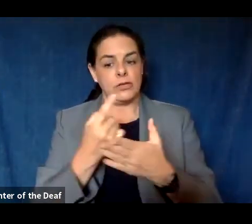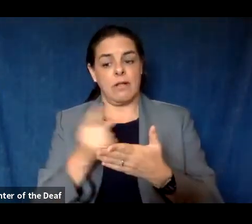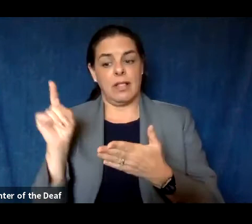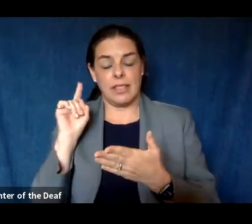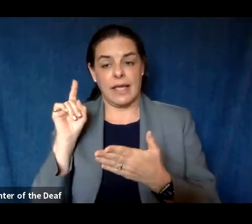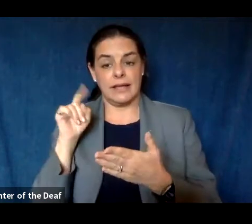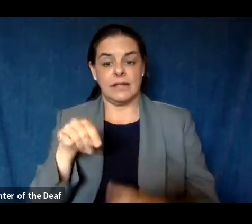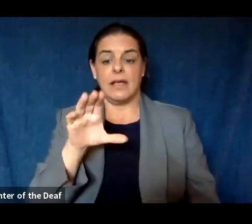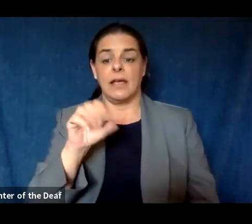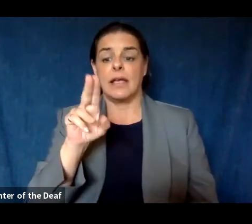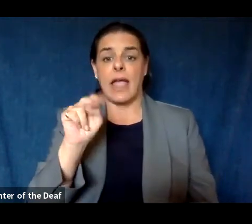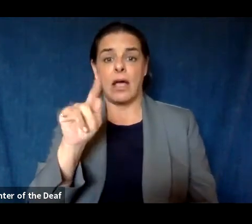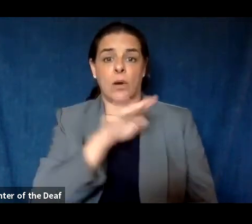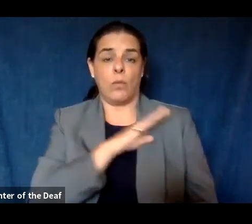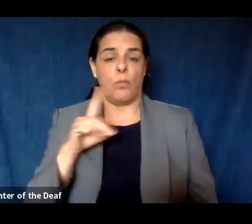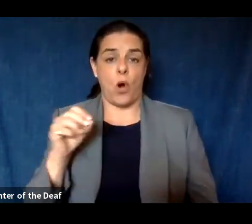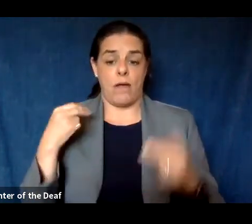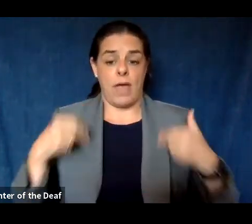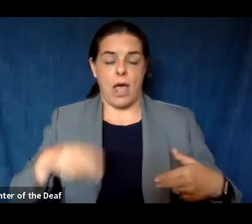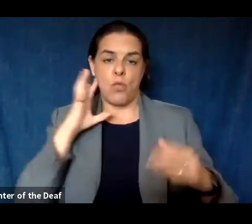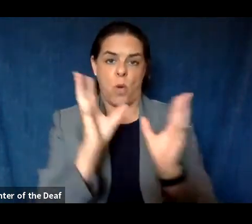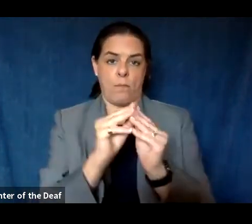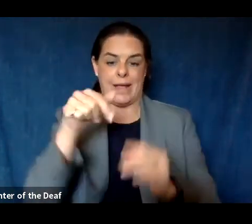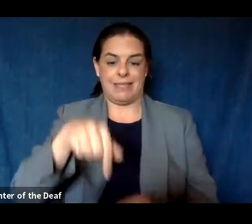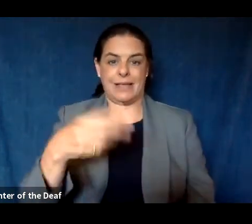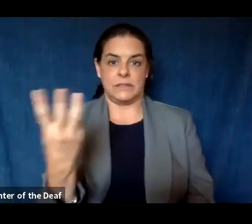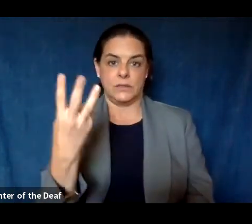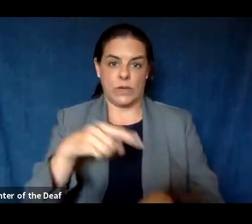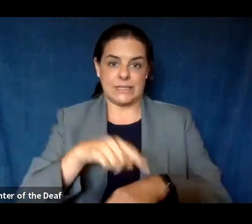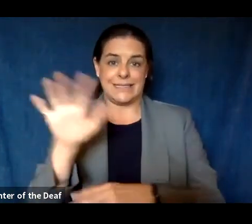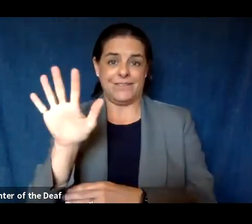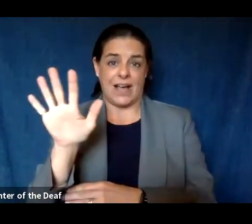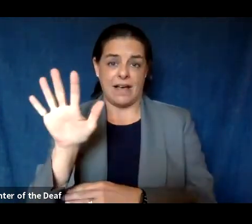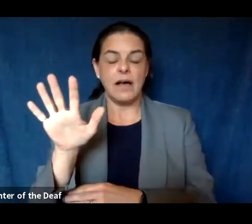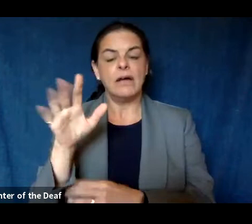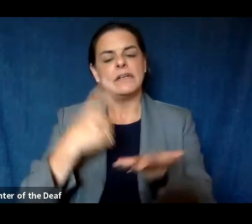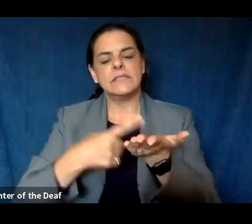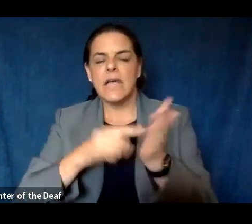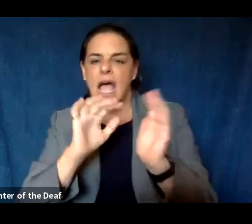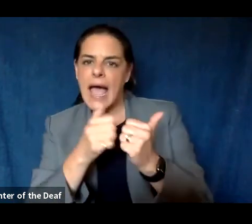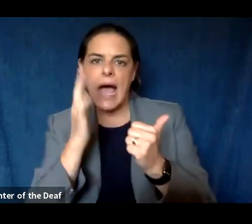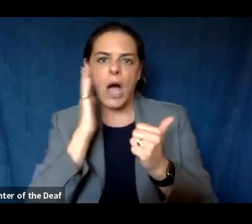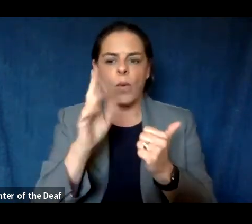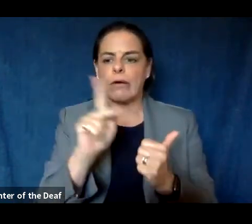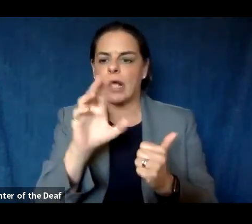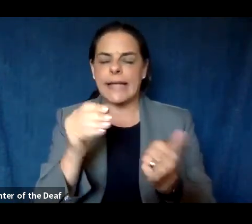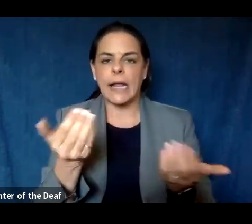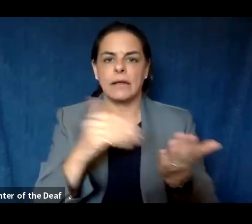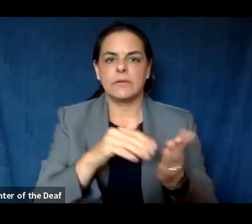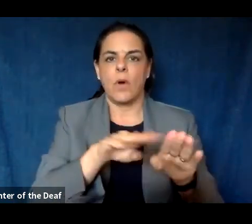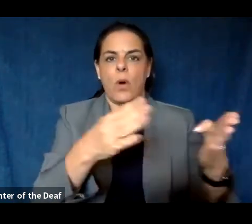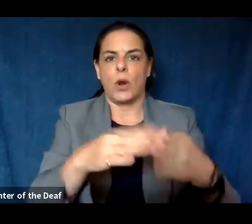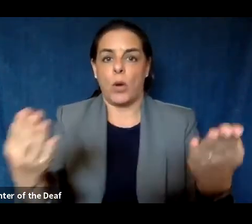Board of Health will meet Wednesday at 5 p.m. to review and consider how Knox County reopens. That meeting can be viewed on